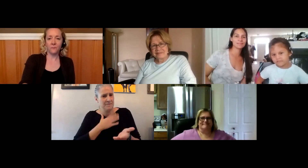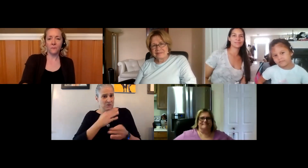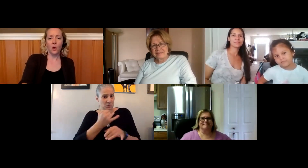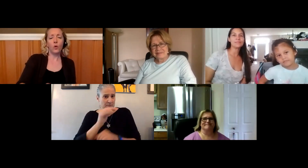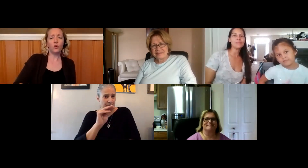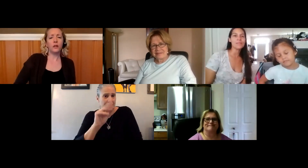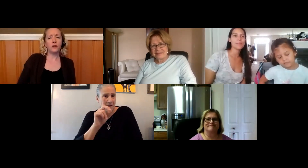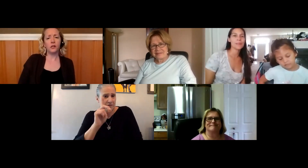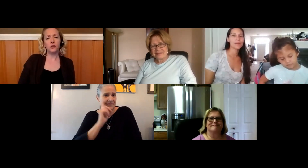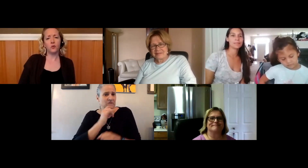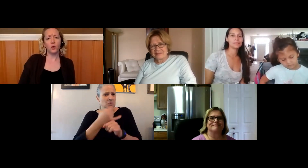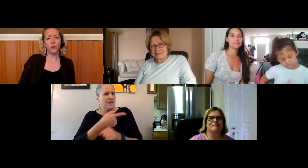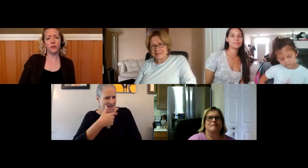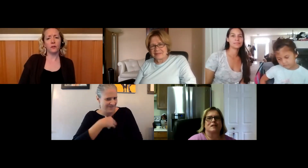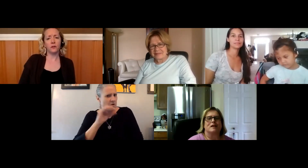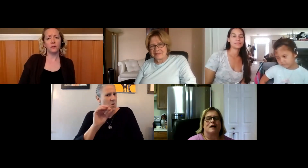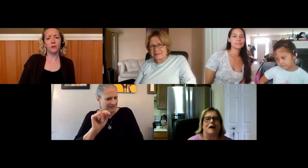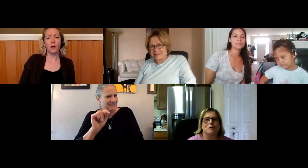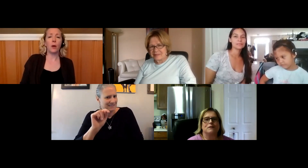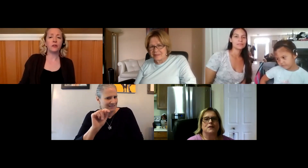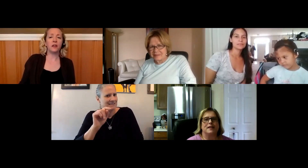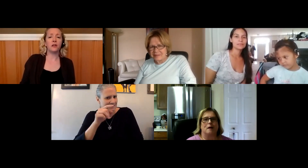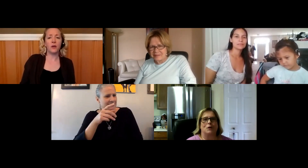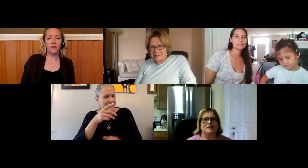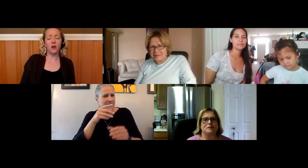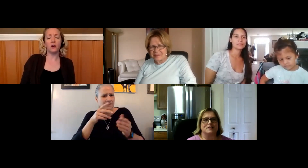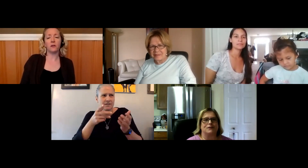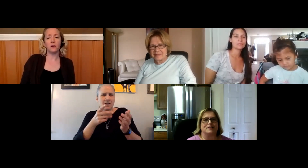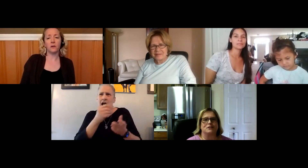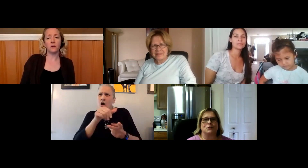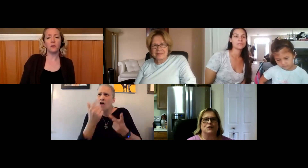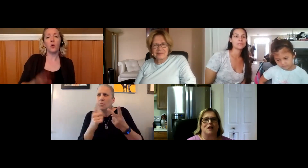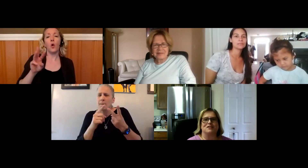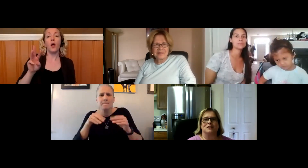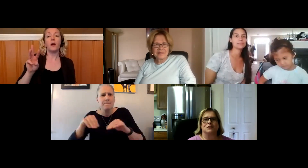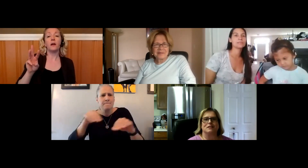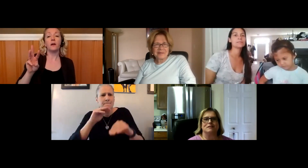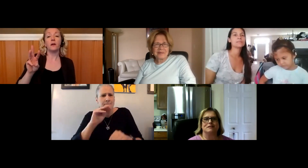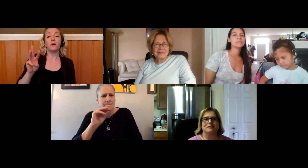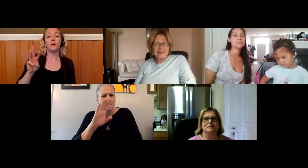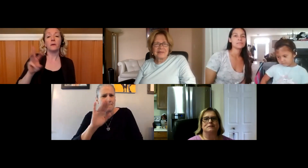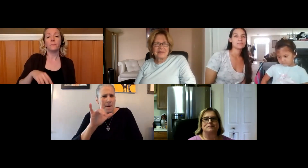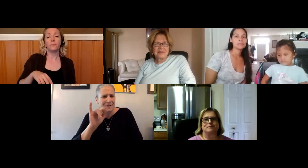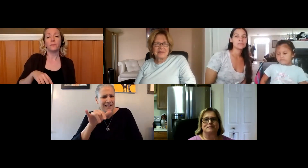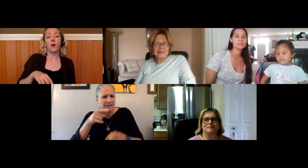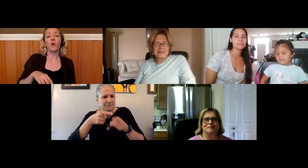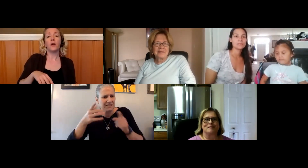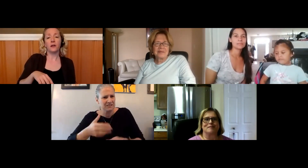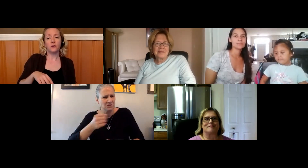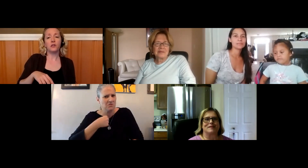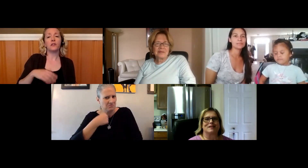What organization do you work with? I work for the Western Pennsylvania School for Blind Children. Okay,